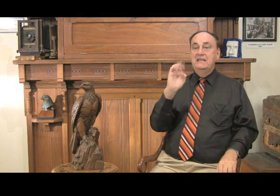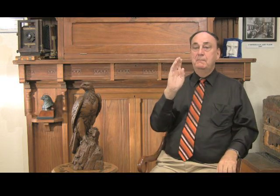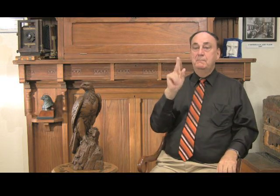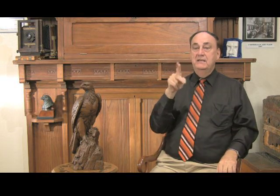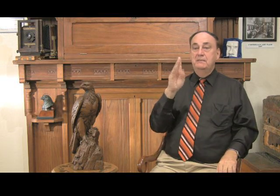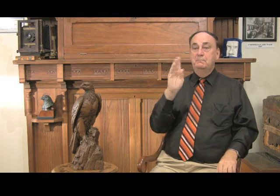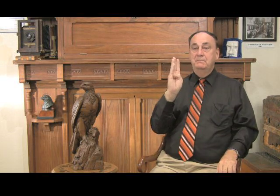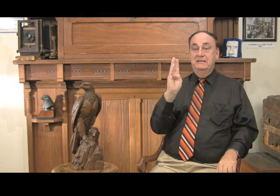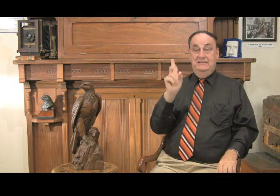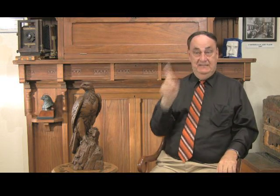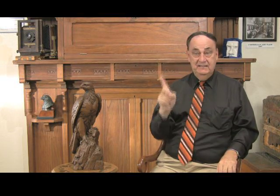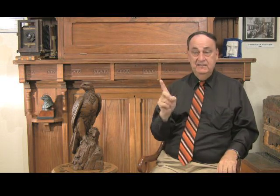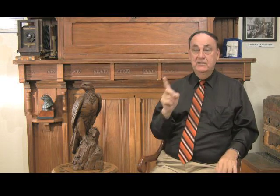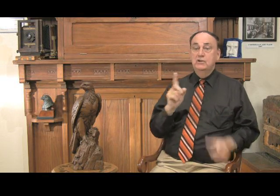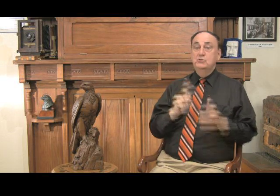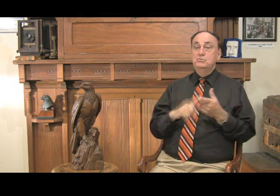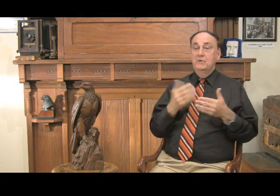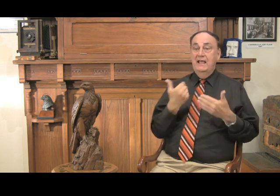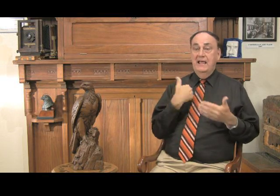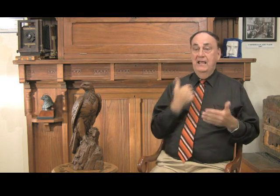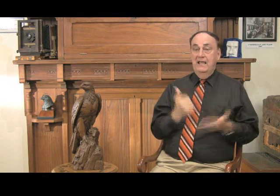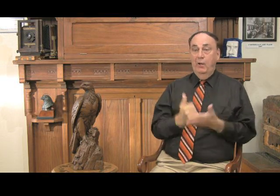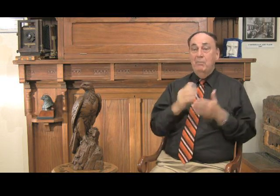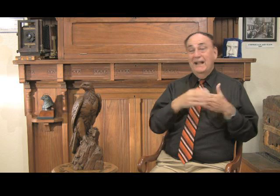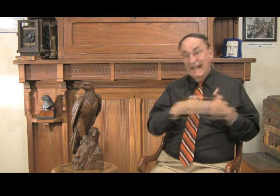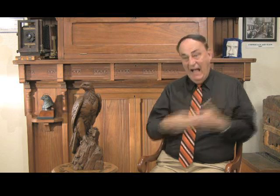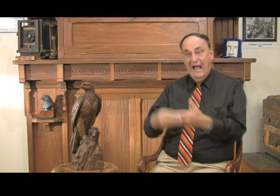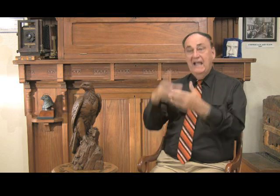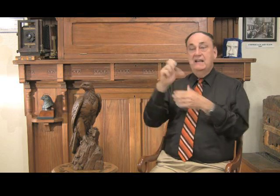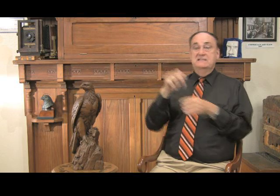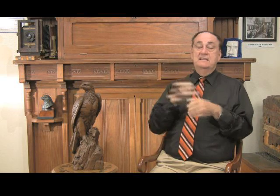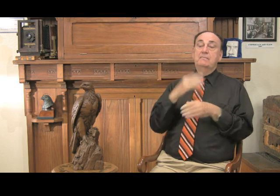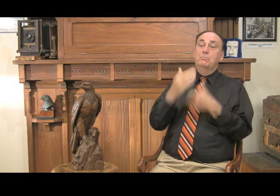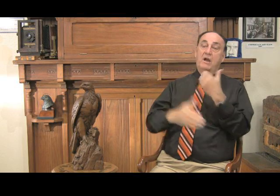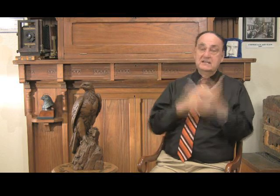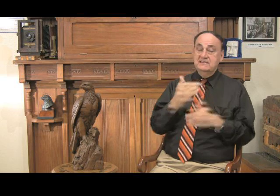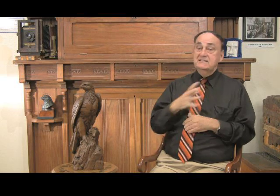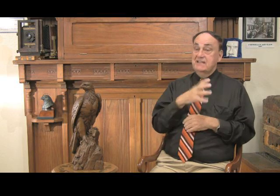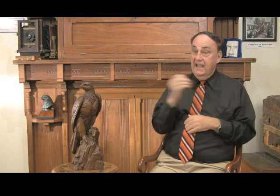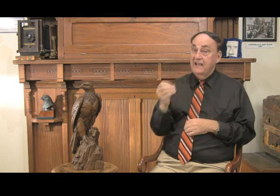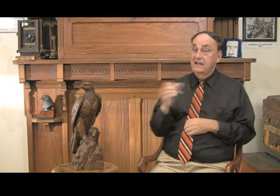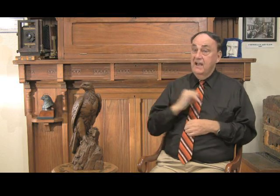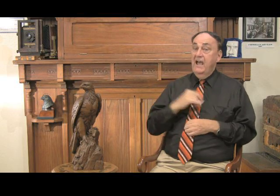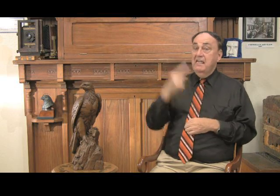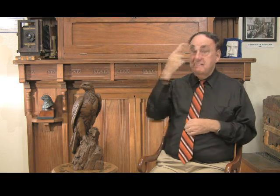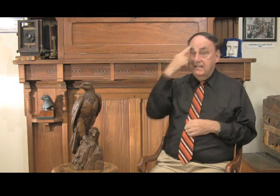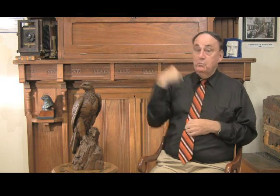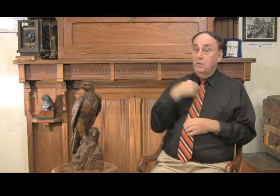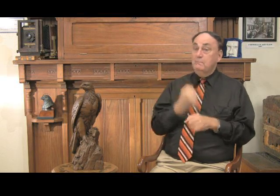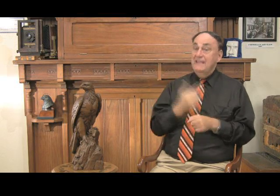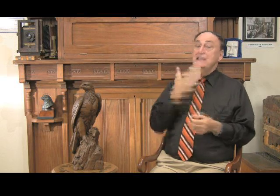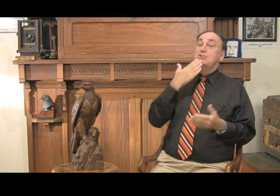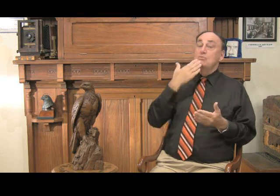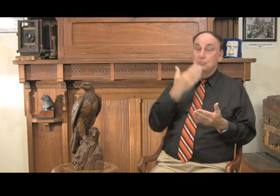AEB PD to help guide us in this process, and I think we're making good